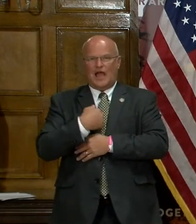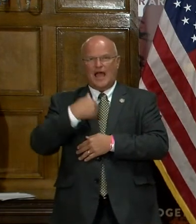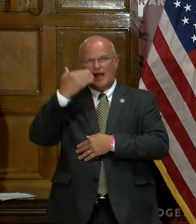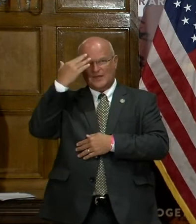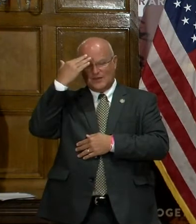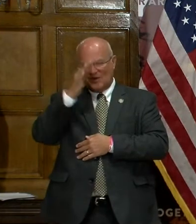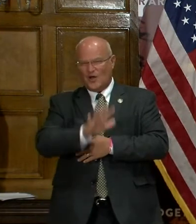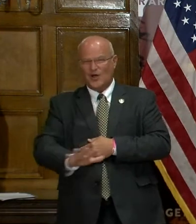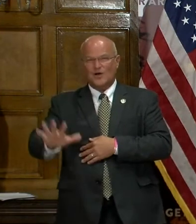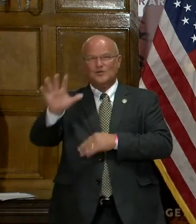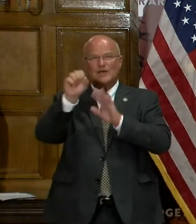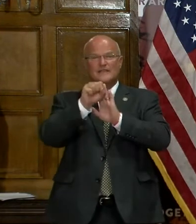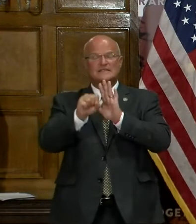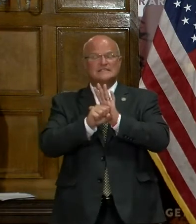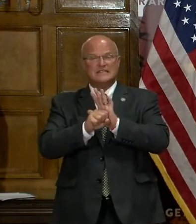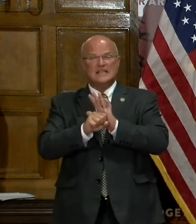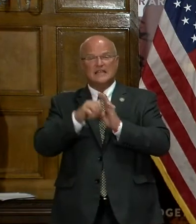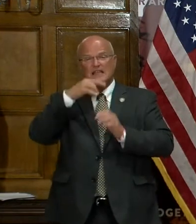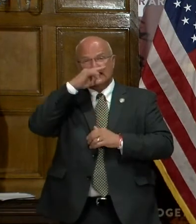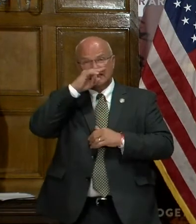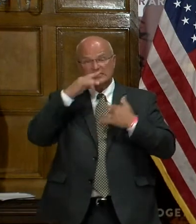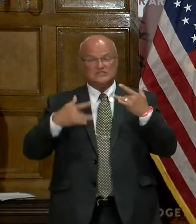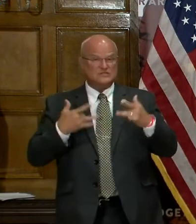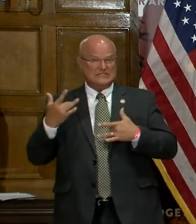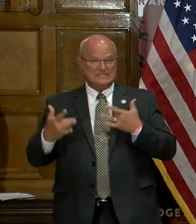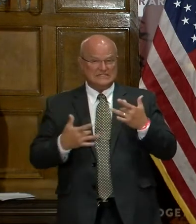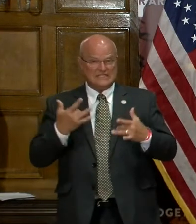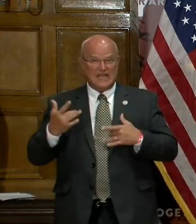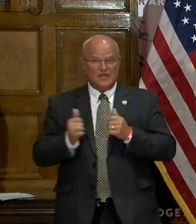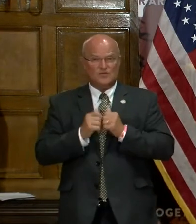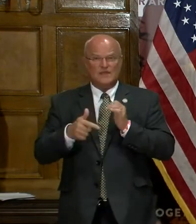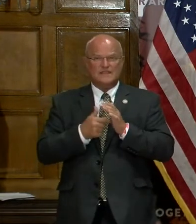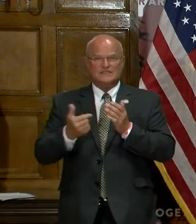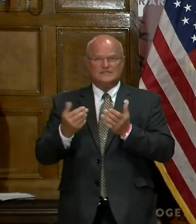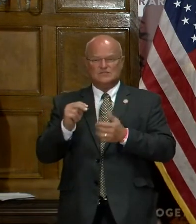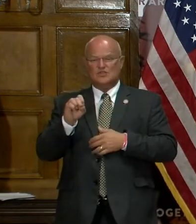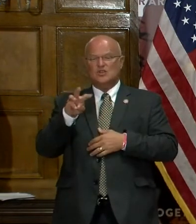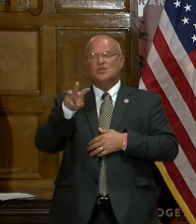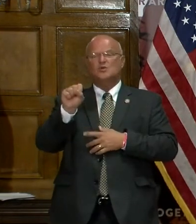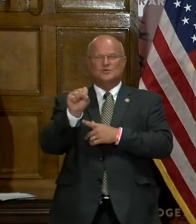across our state our kids are excited with this news.